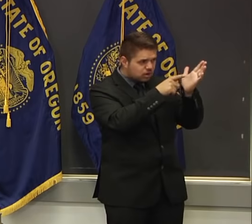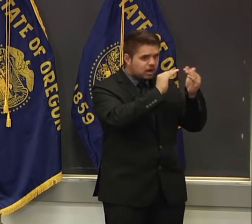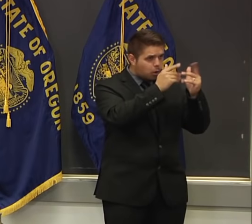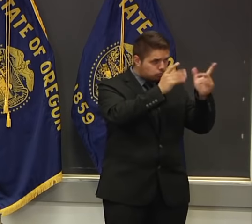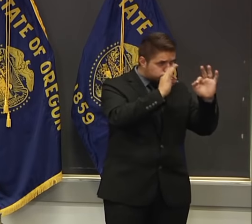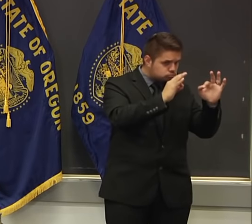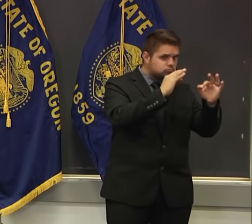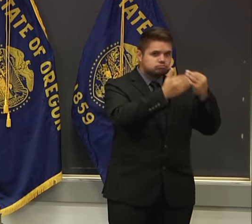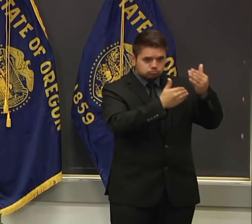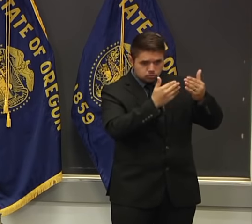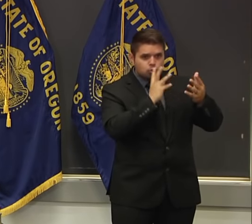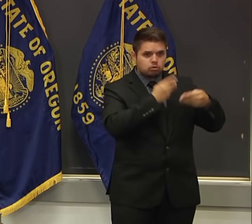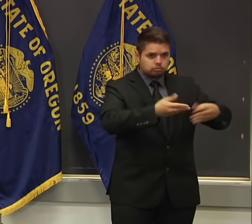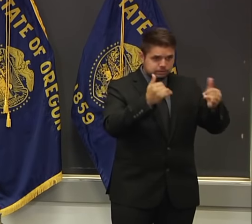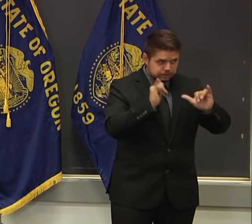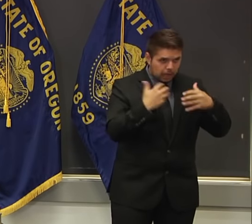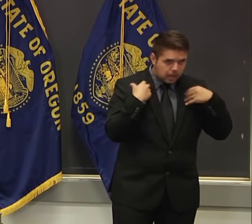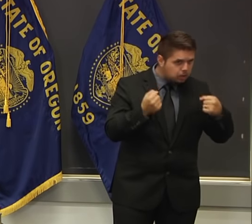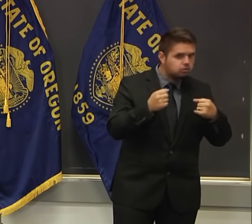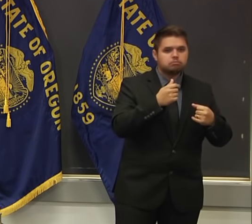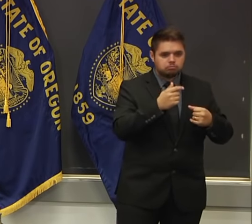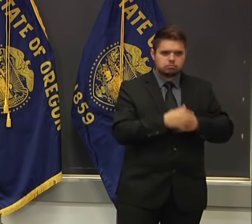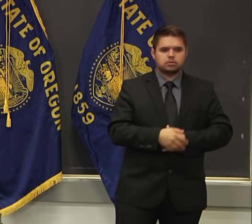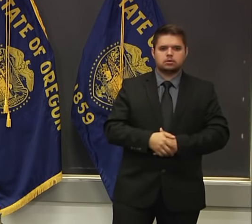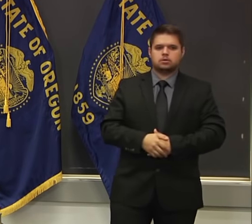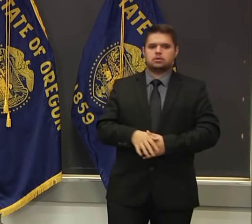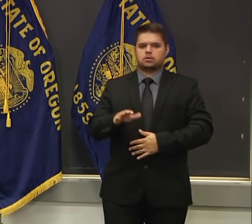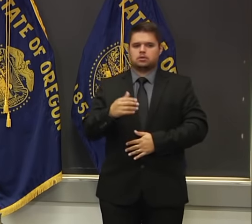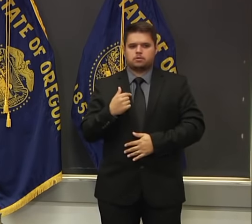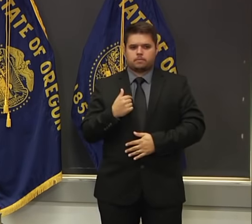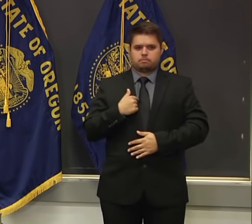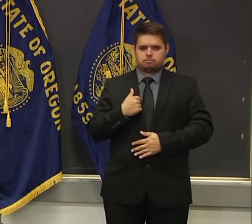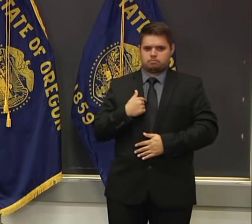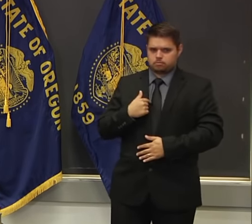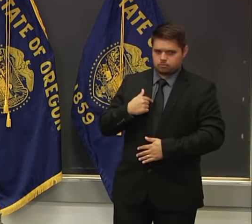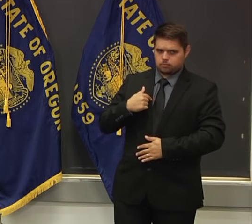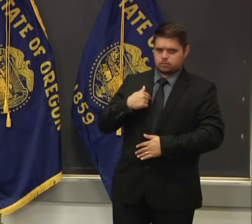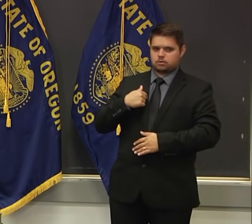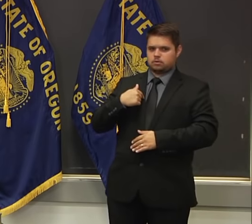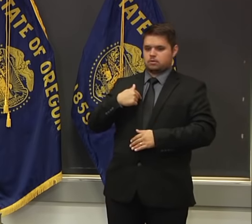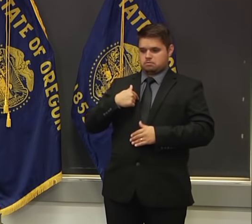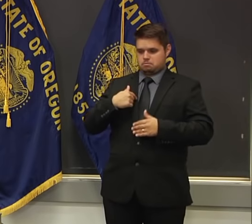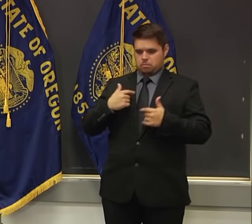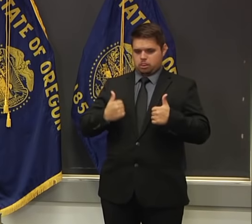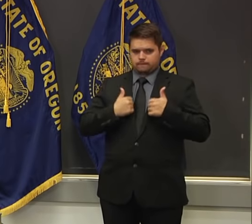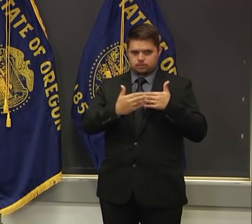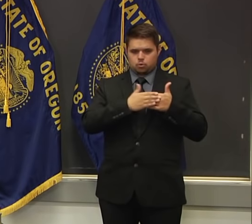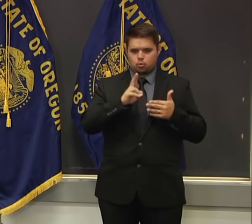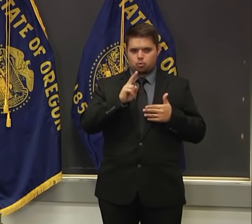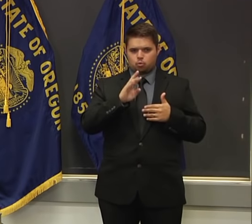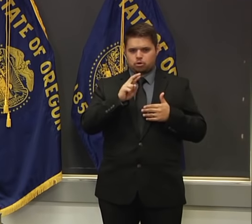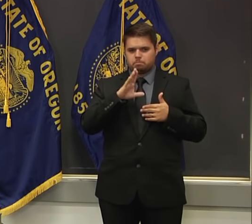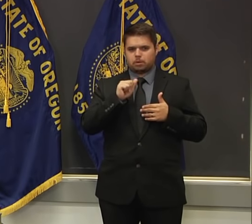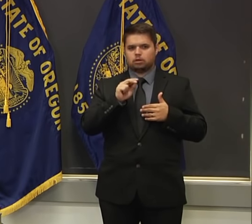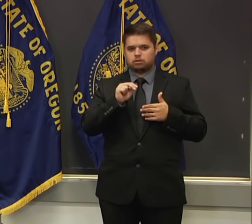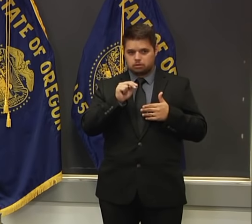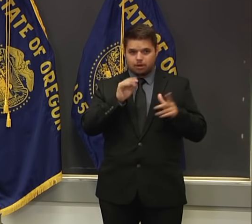says, I live very close to an urban fire. I want to know if fruit and vegetables from my personal orchard and garden are safe to